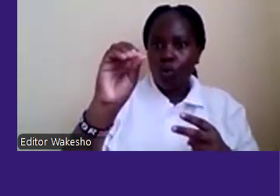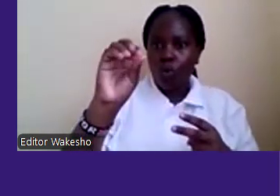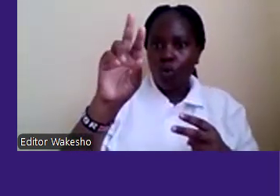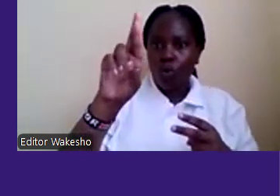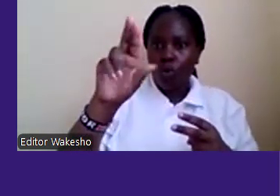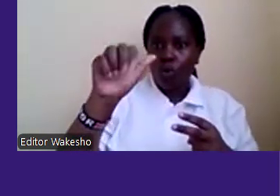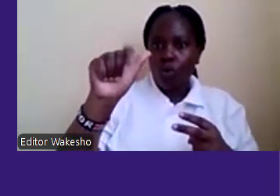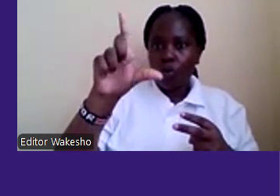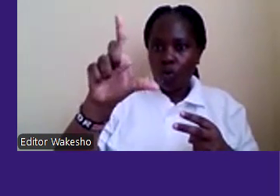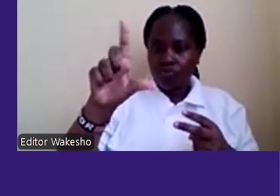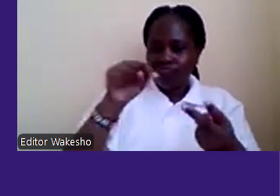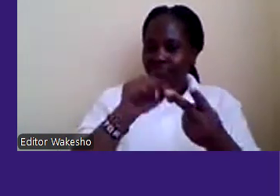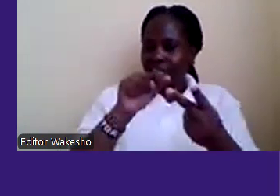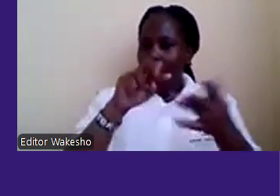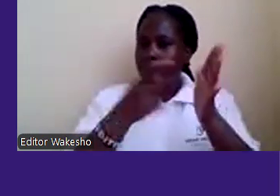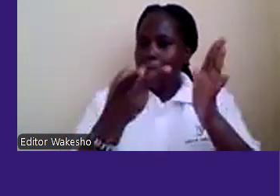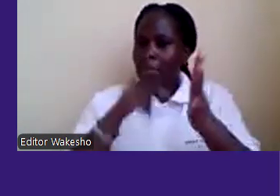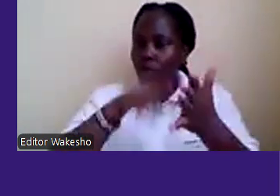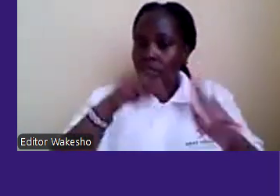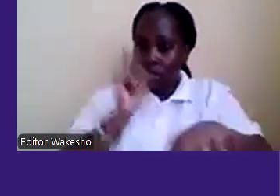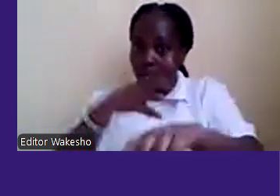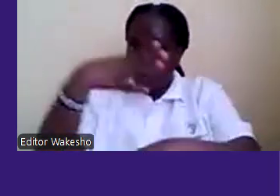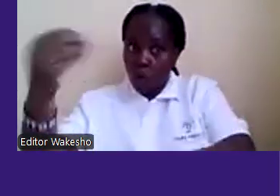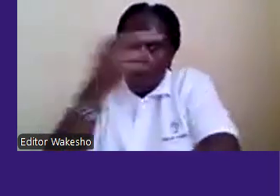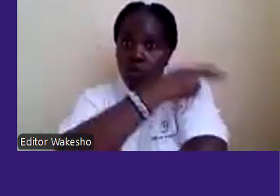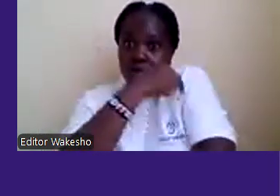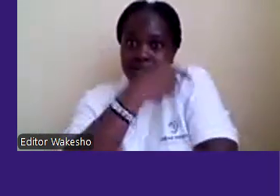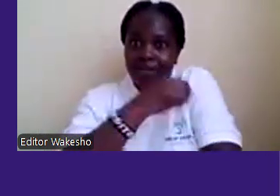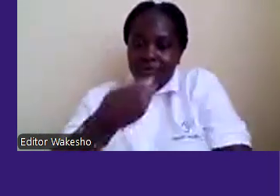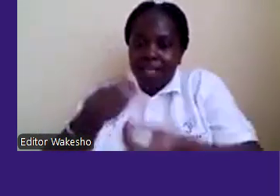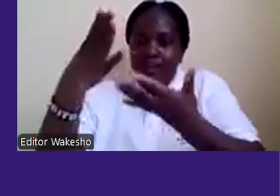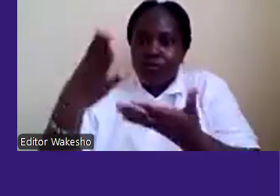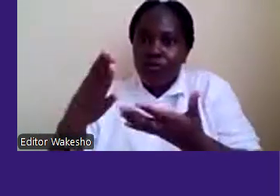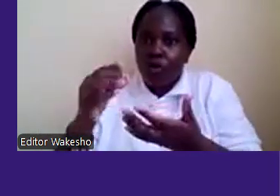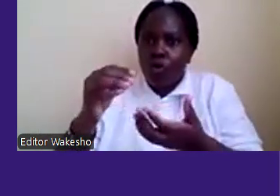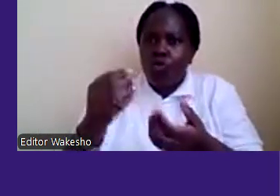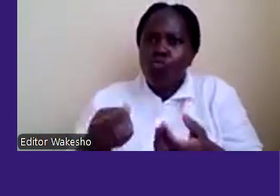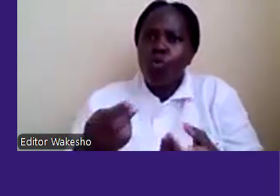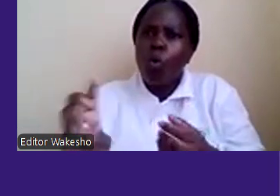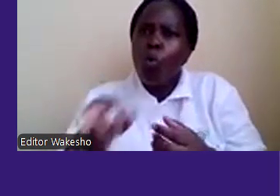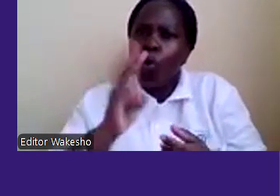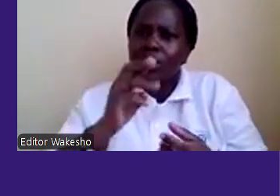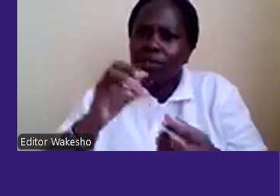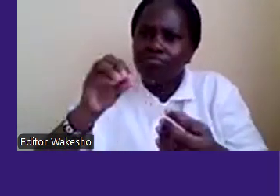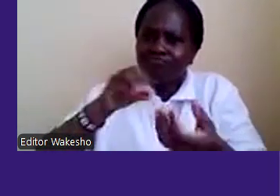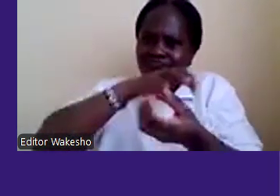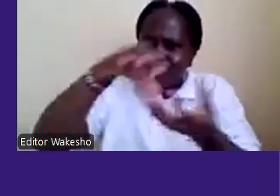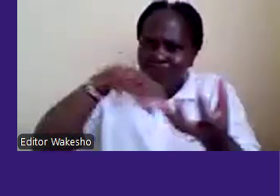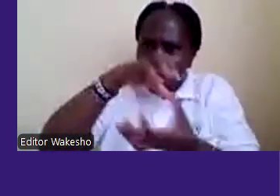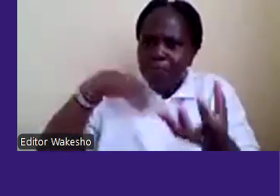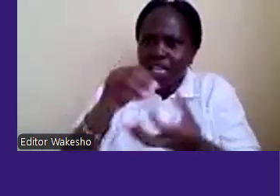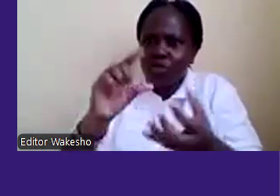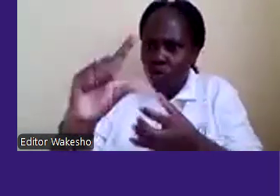whereby at the hospital, they will give you a glucose liquid to drink, So they'll give